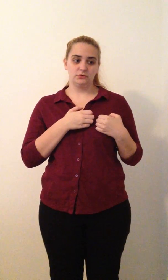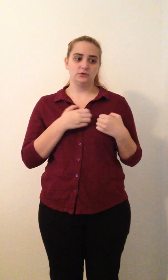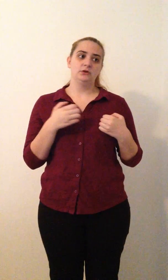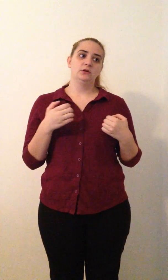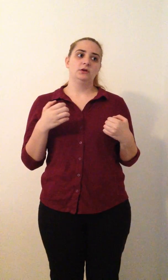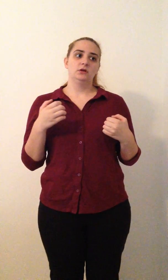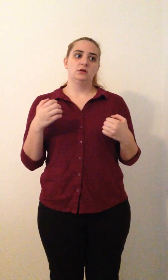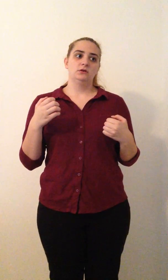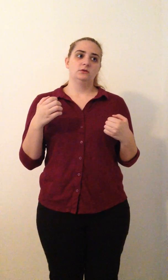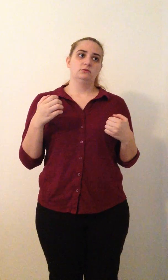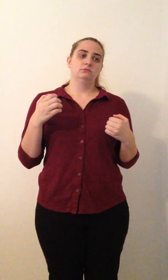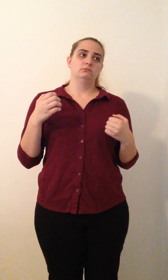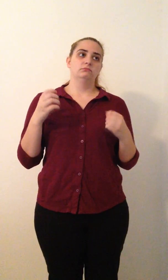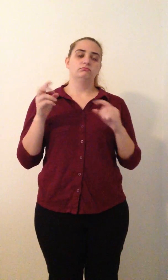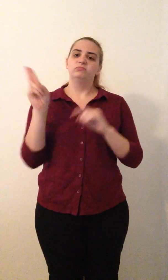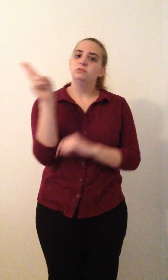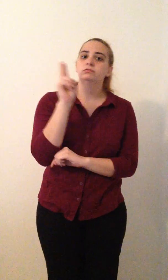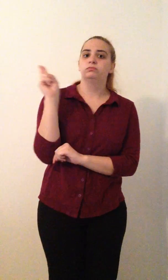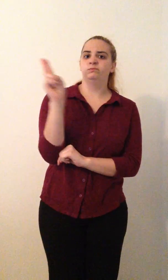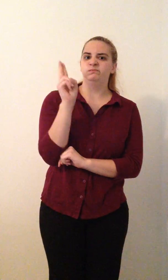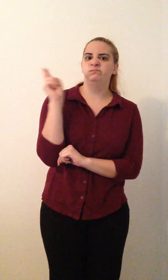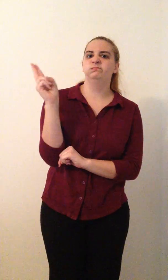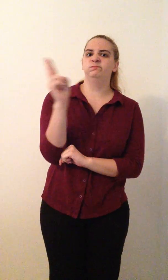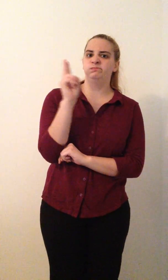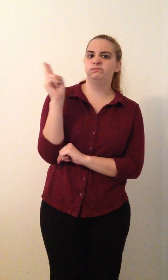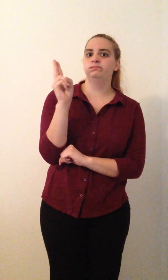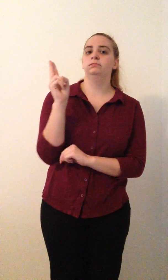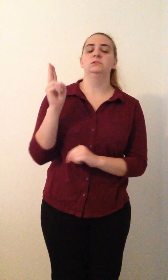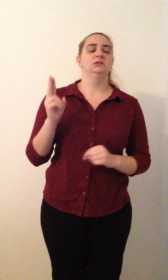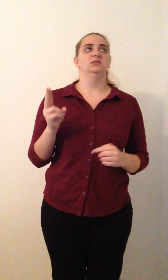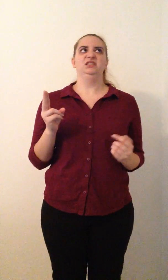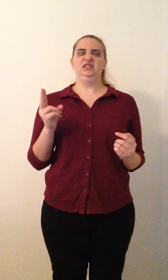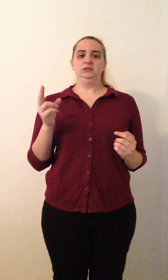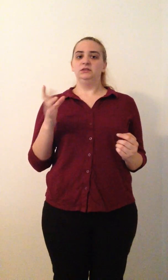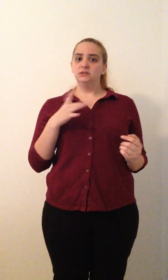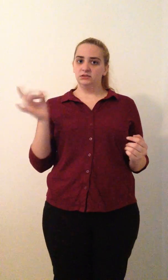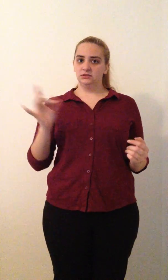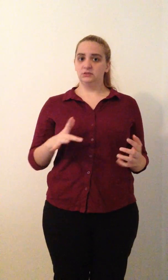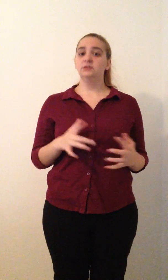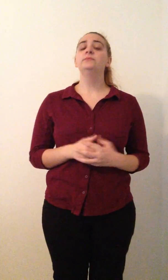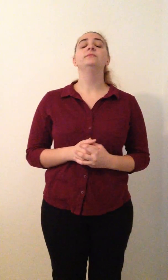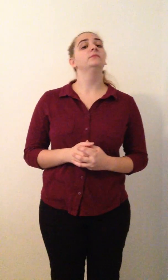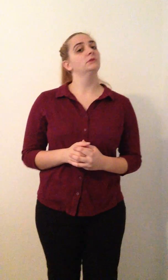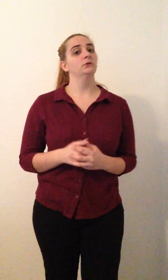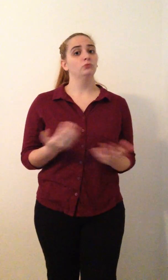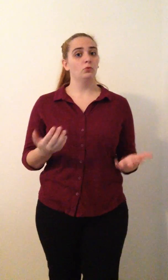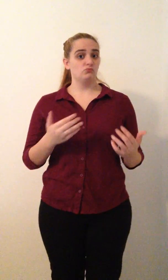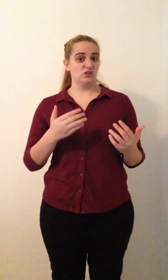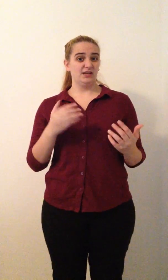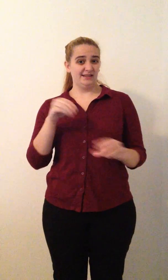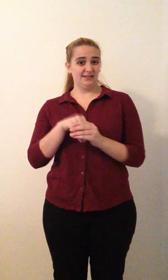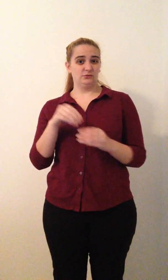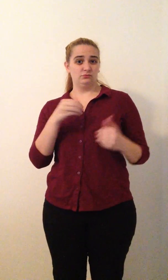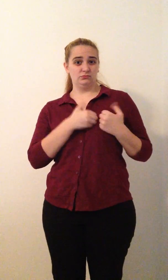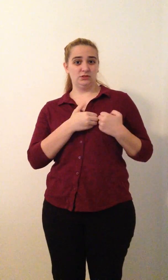we're constantly trying to balance that in a relationship. That's the real struggle, is